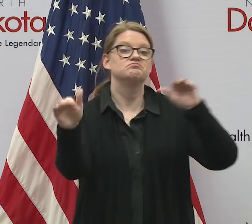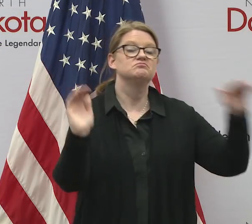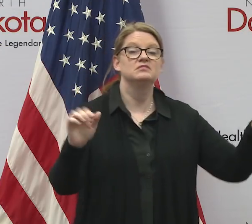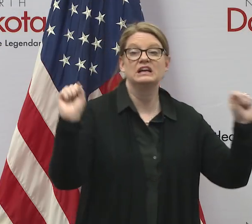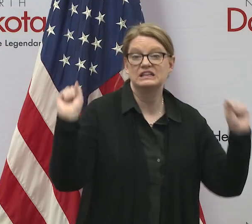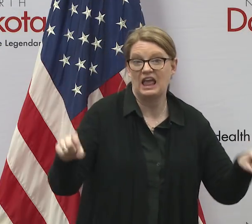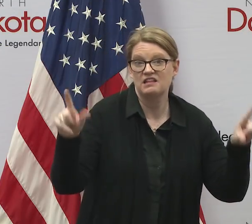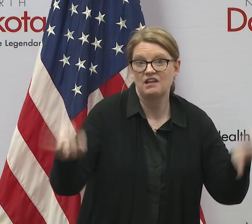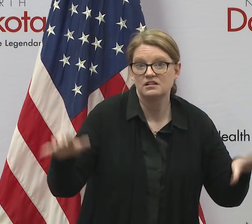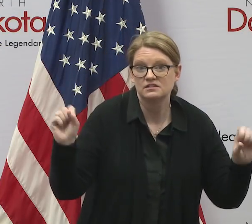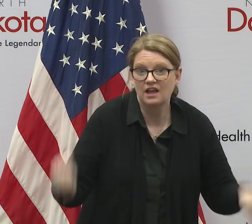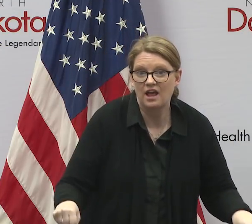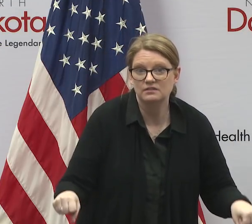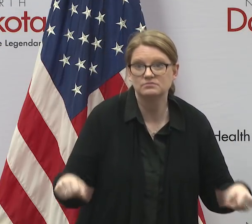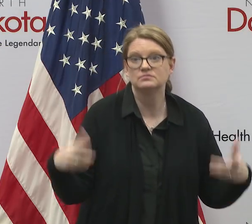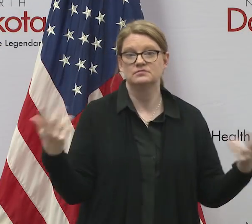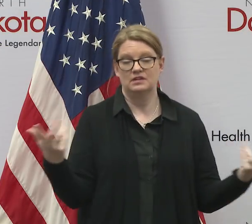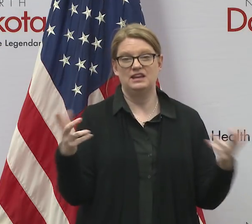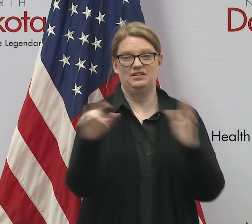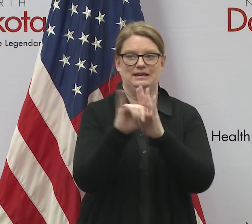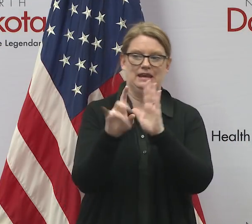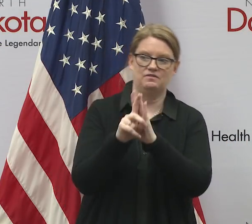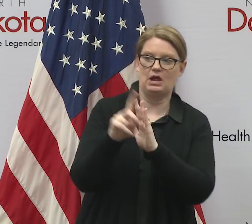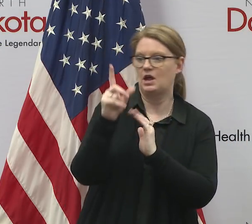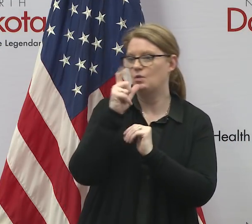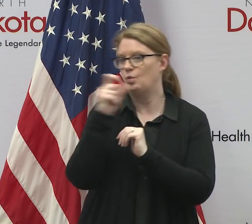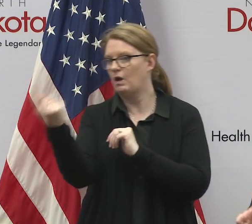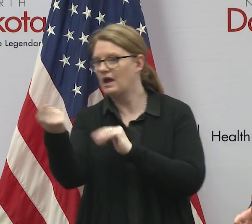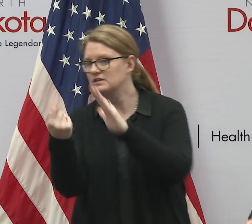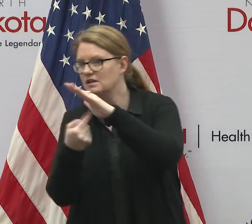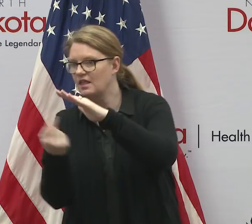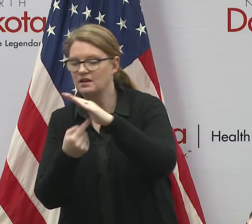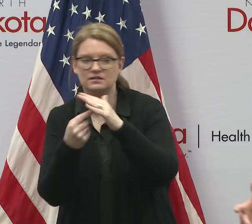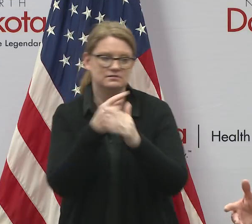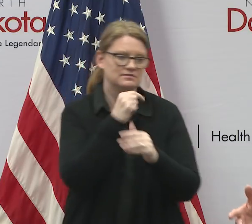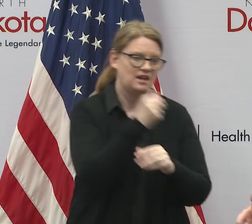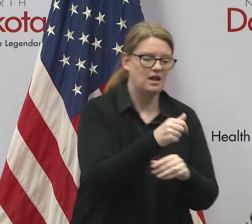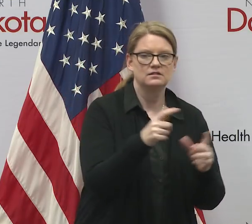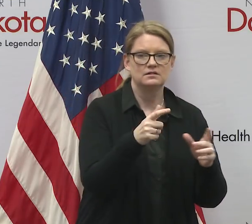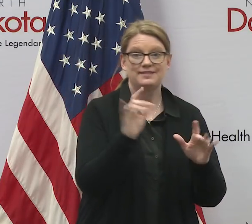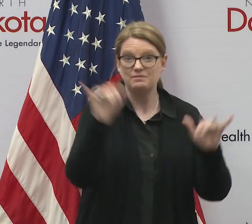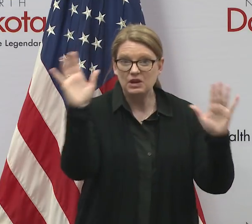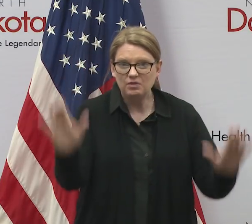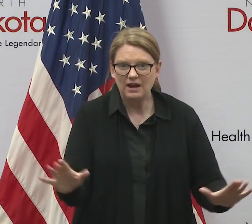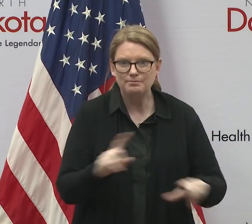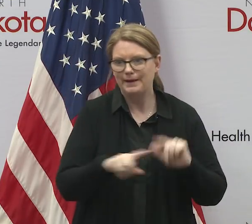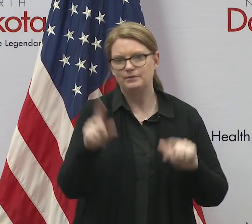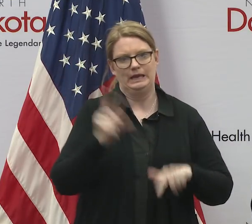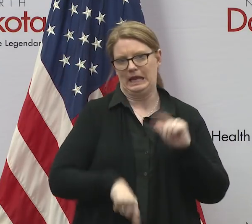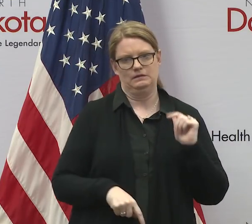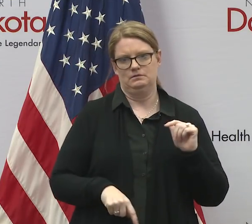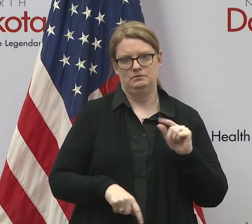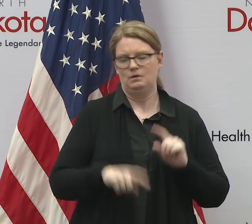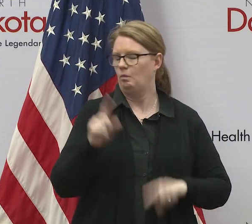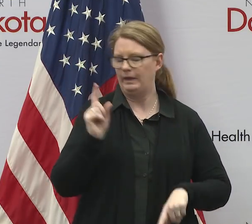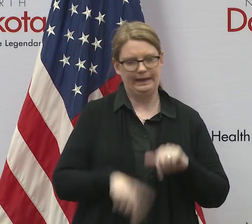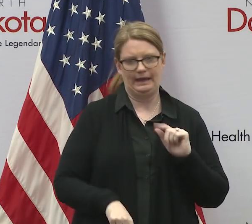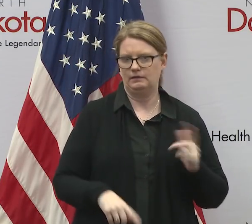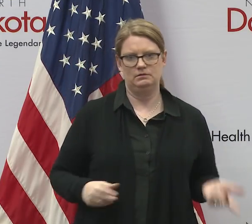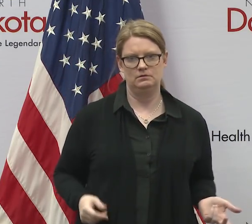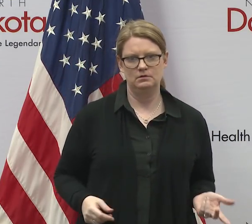and Pierce was a man in his 40s who had close contact with a known positive.